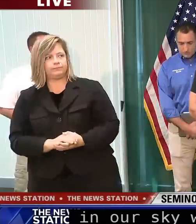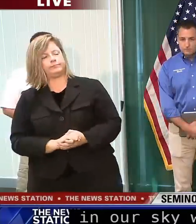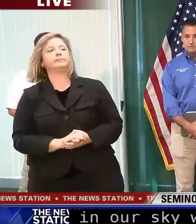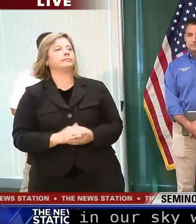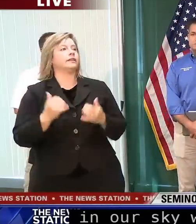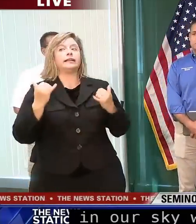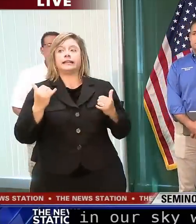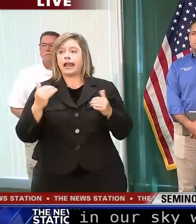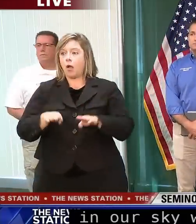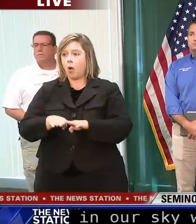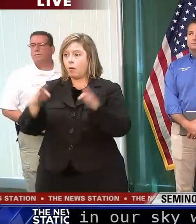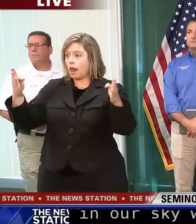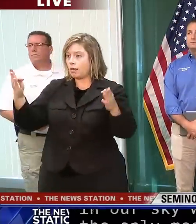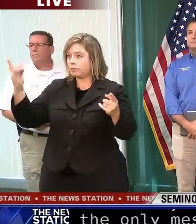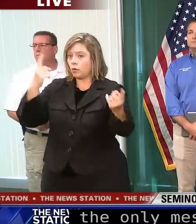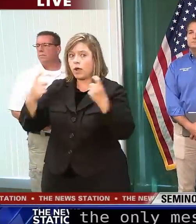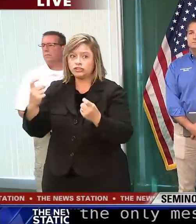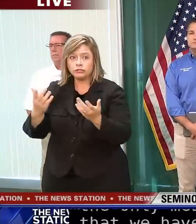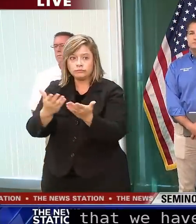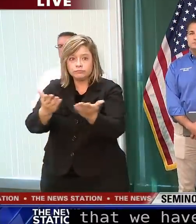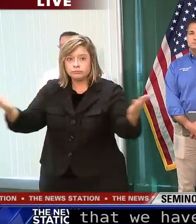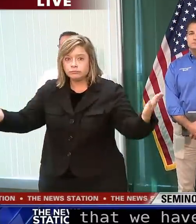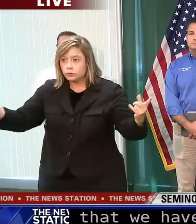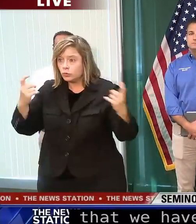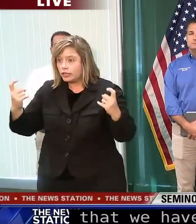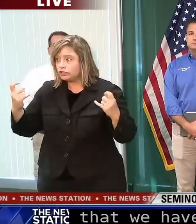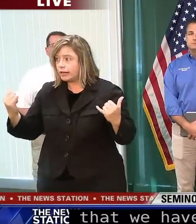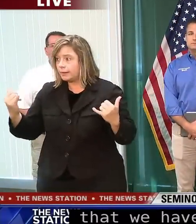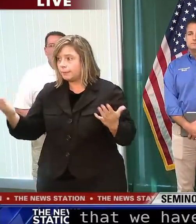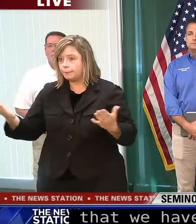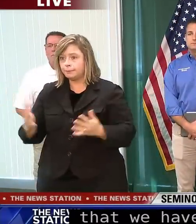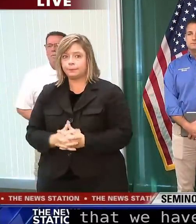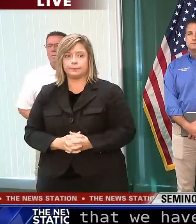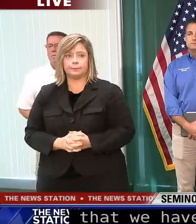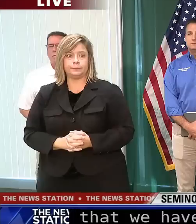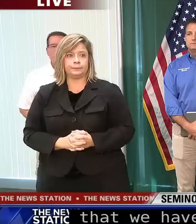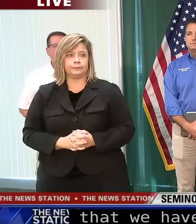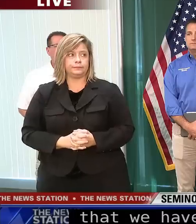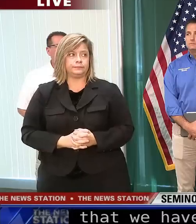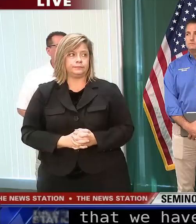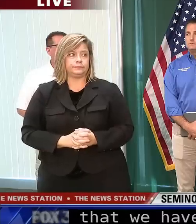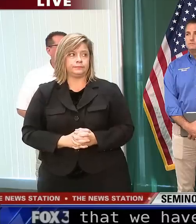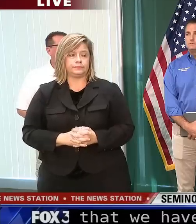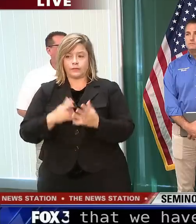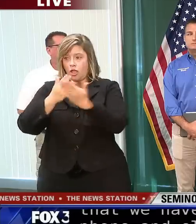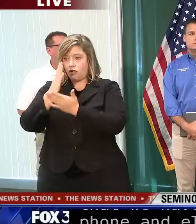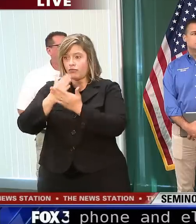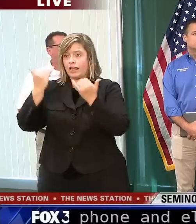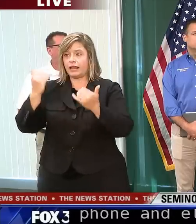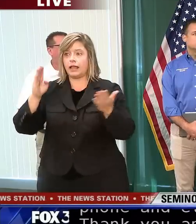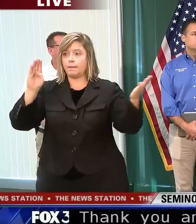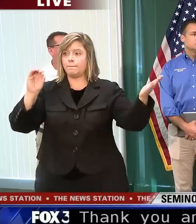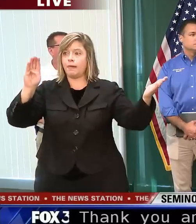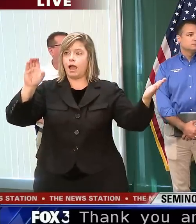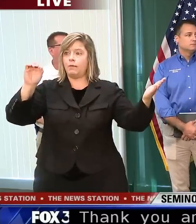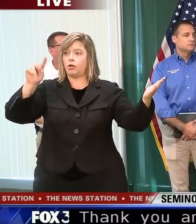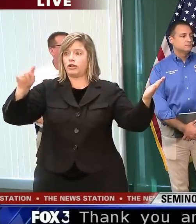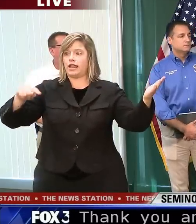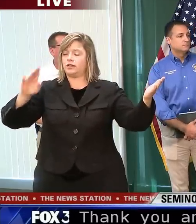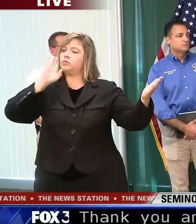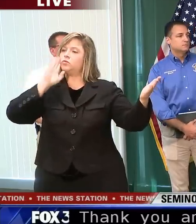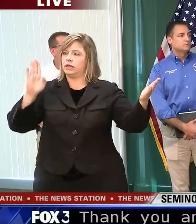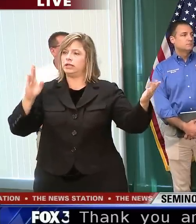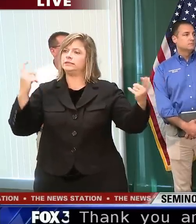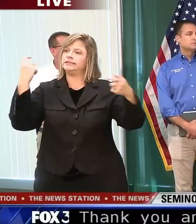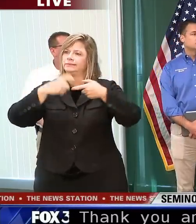All right, now I'll open up if anyone has any questions. Any questions? All right, I'd like to ask Bob Cortez to come up. He's going